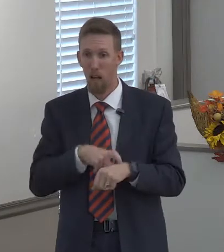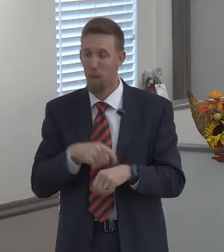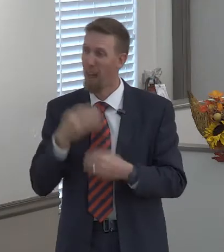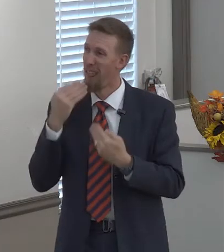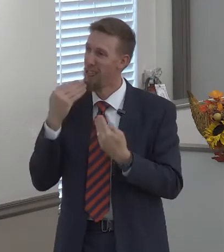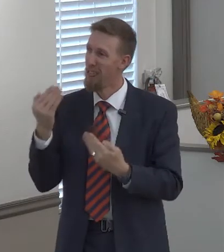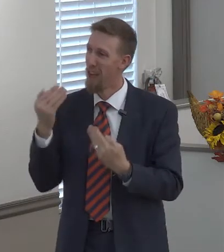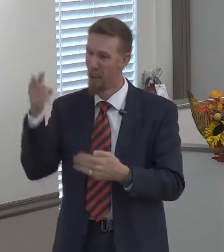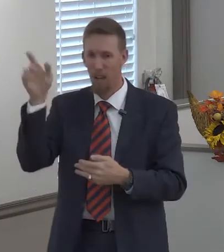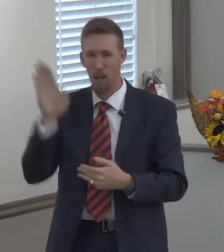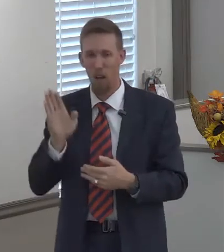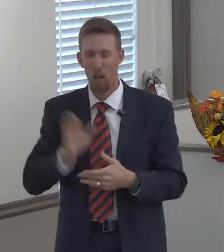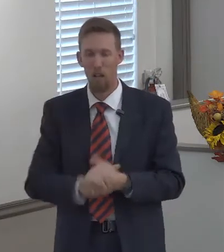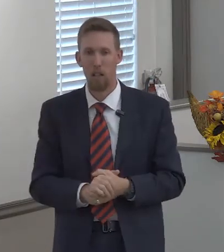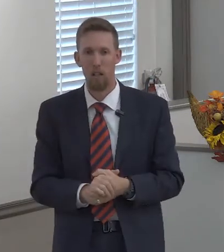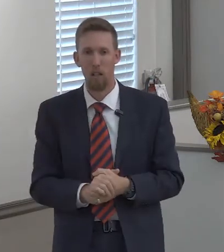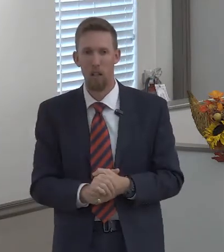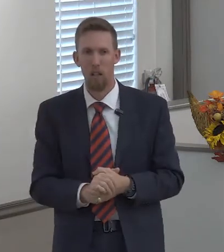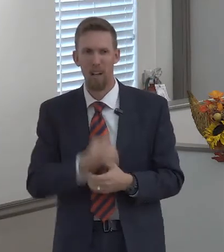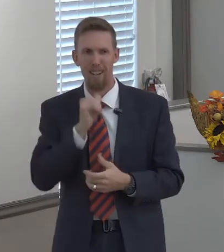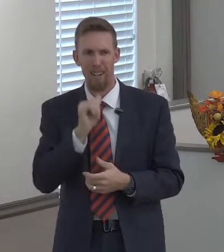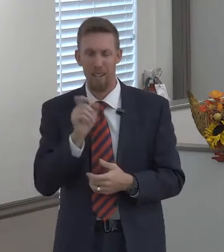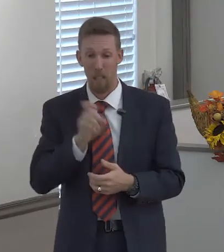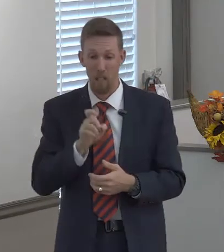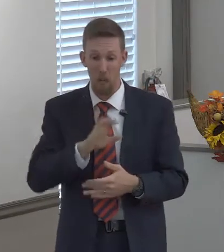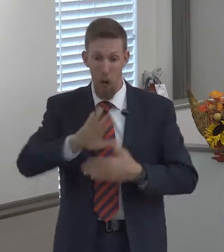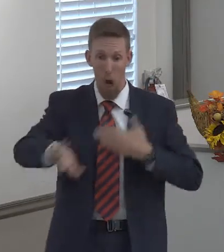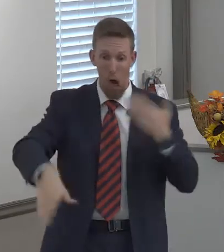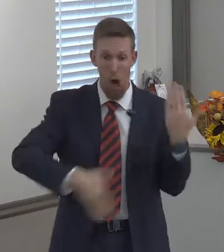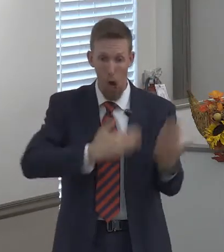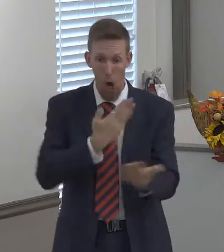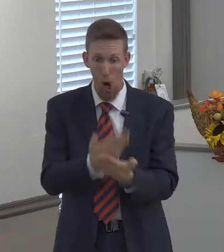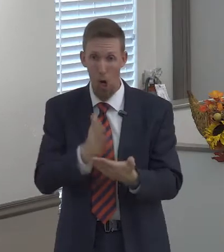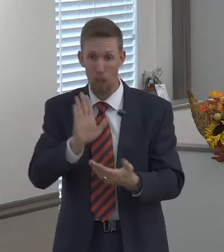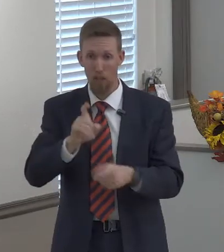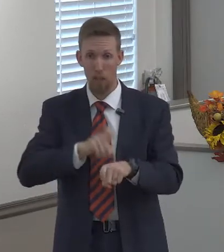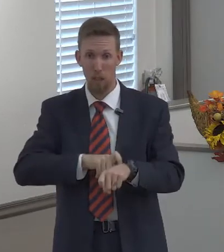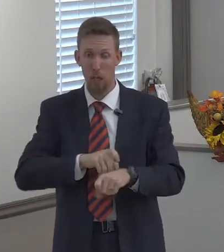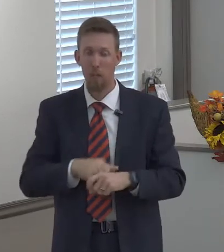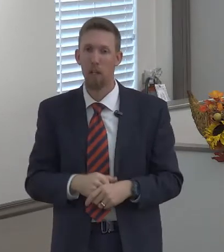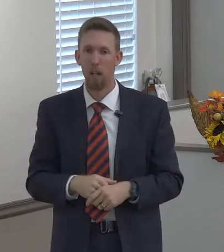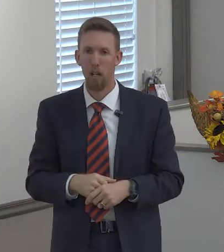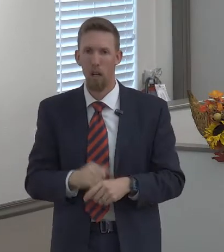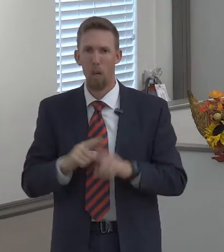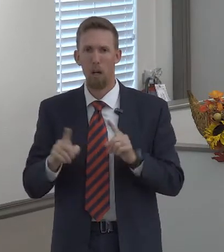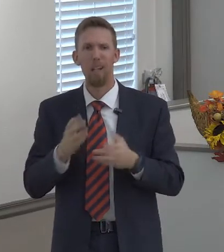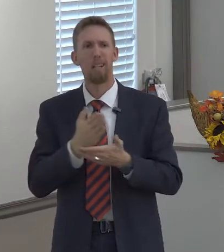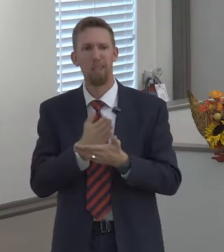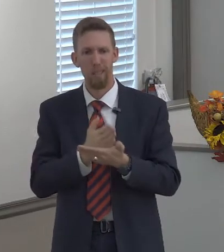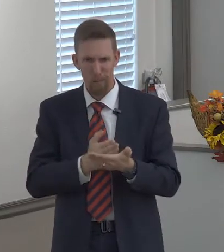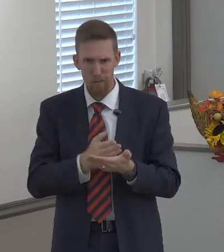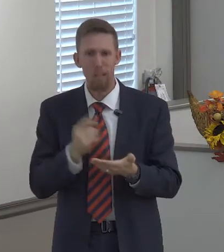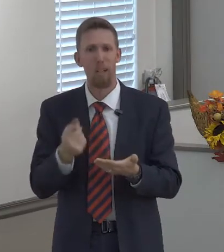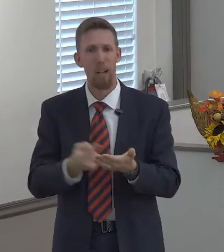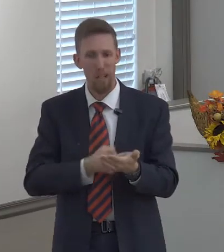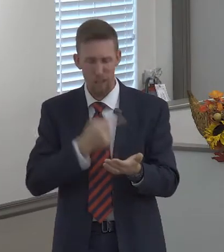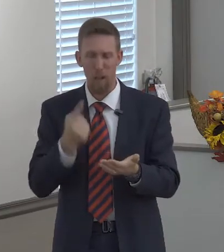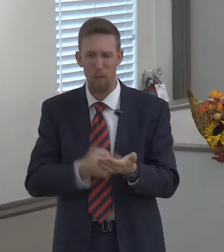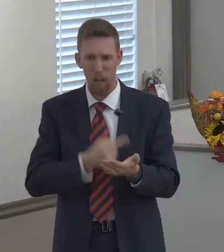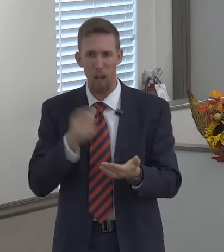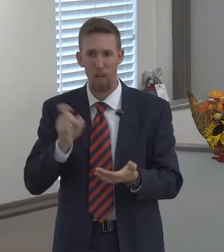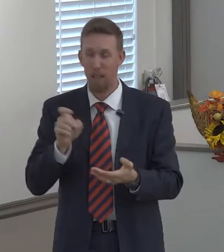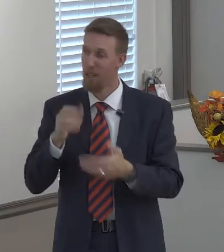a great origin. It can even have a great legacy. But I think sometimes Thanksgiving has